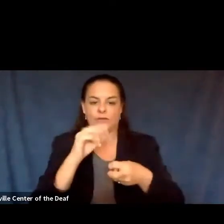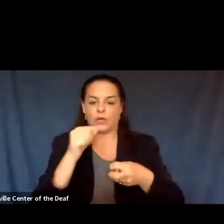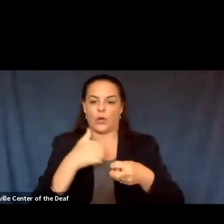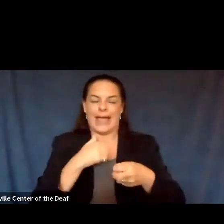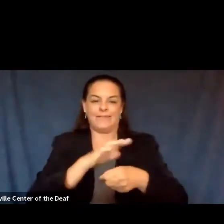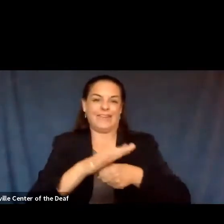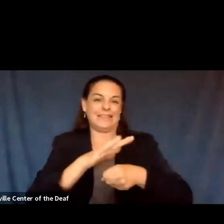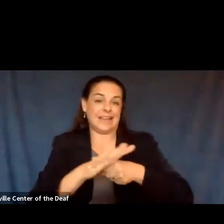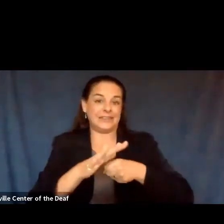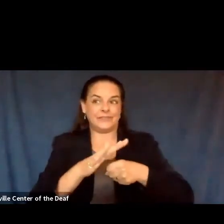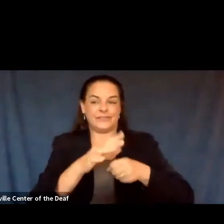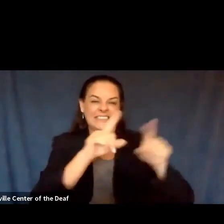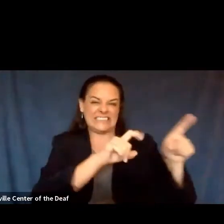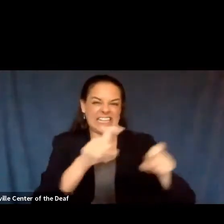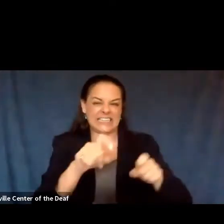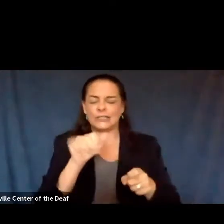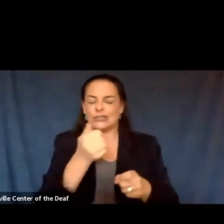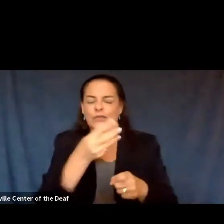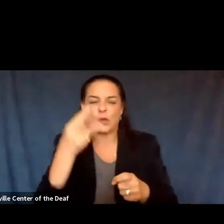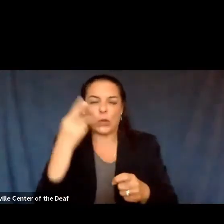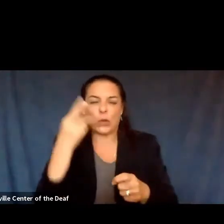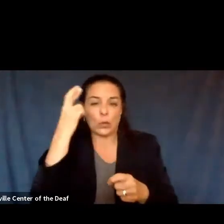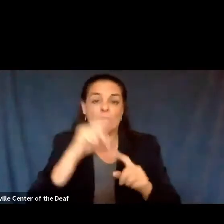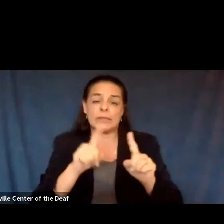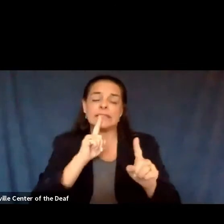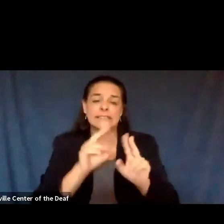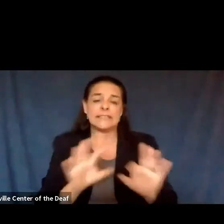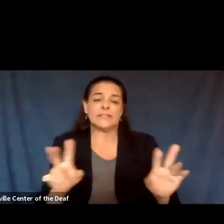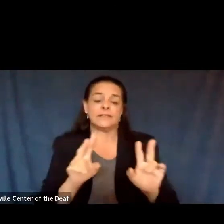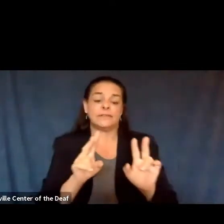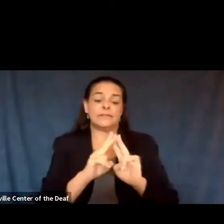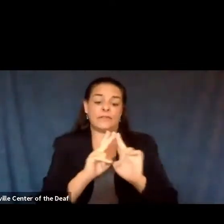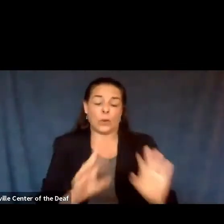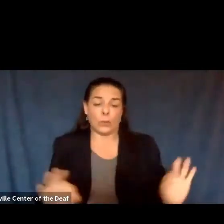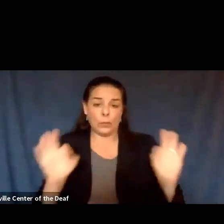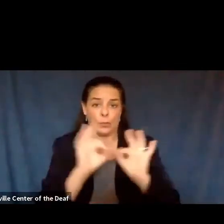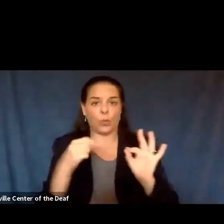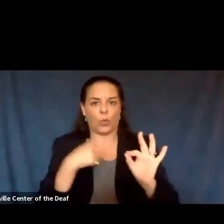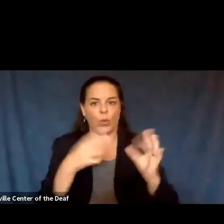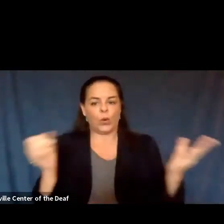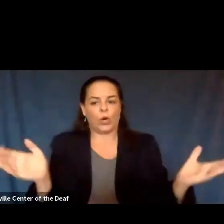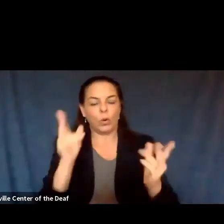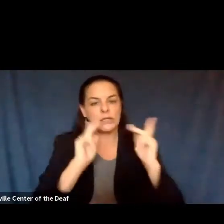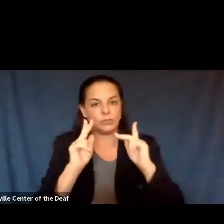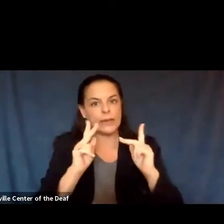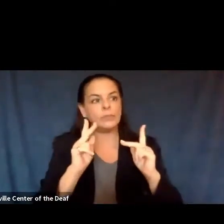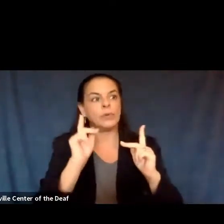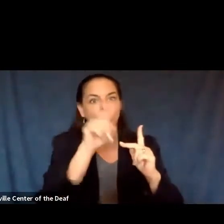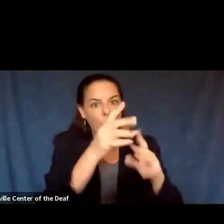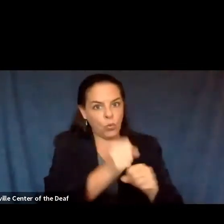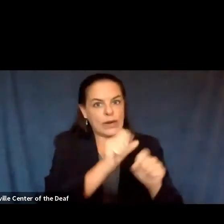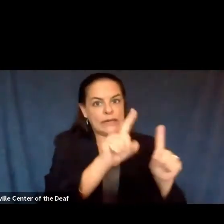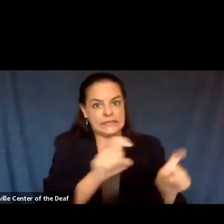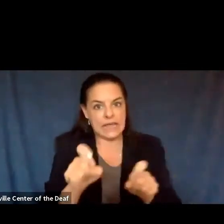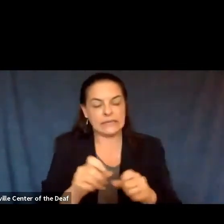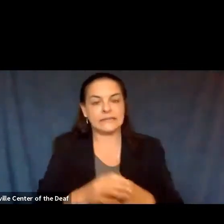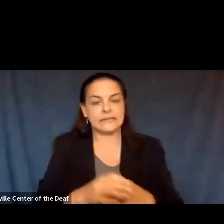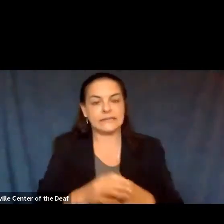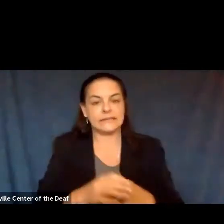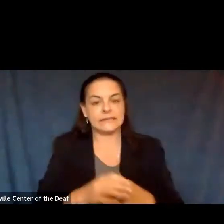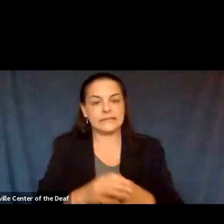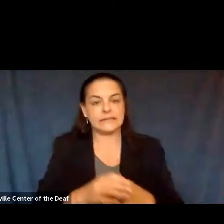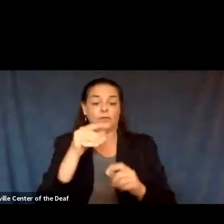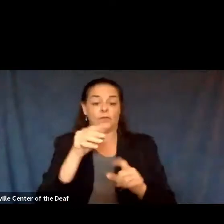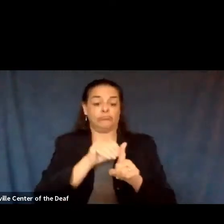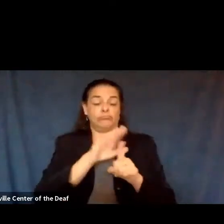in the community. Those are just a couple of reasons, but it is very important. And we do want to encourage folks to get tested. If you're been